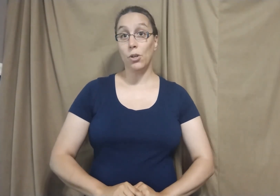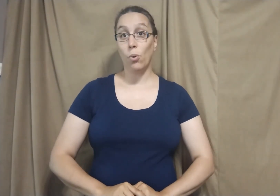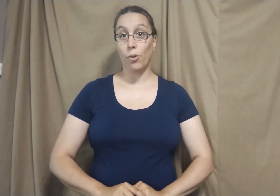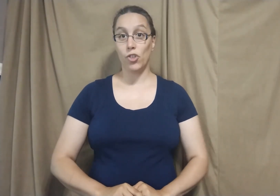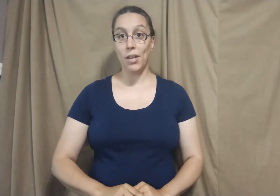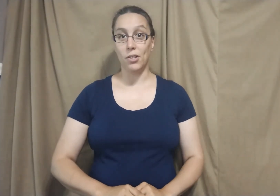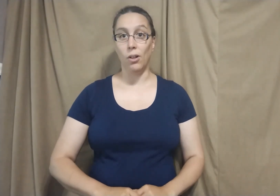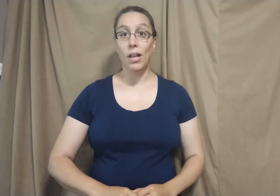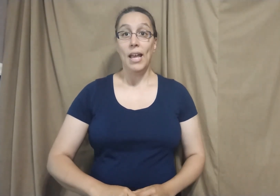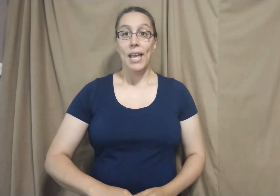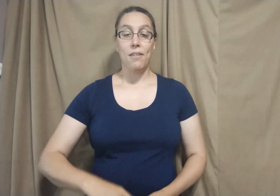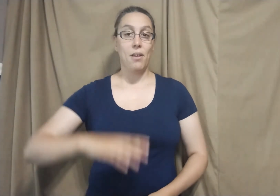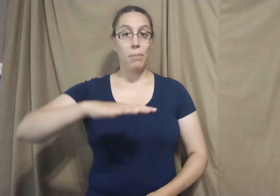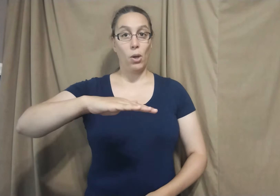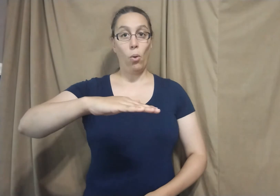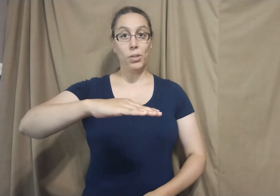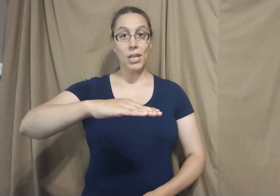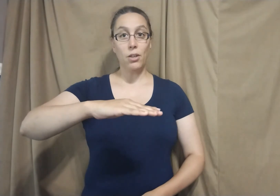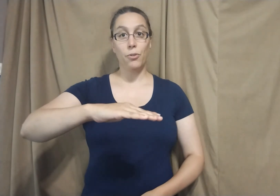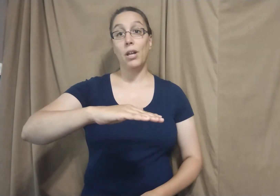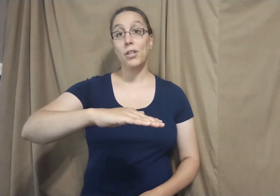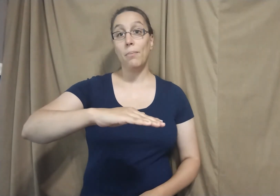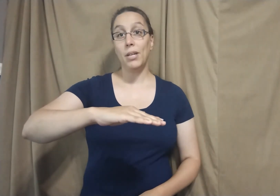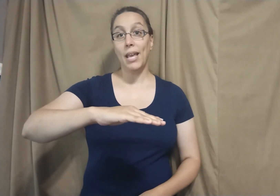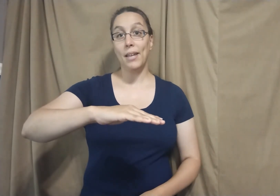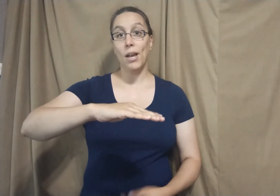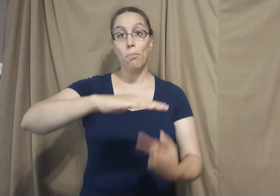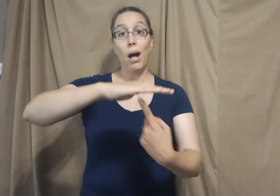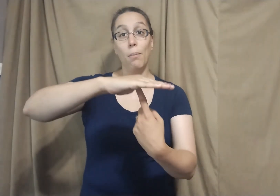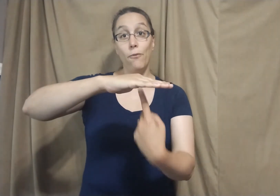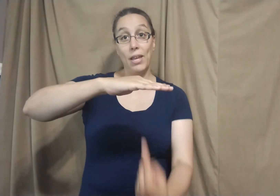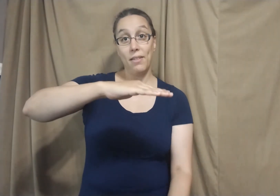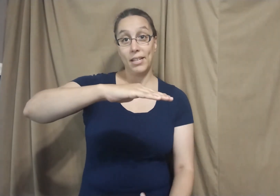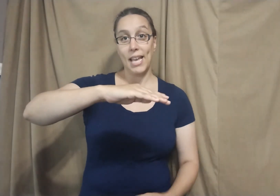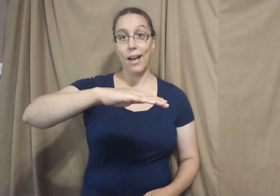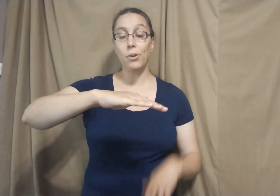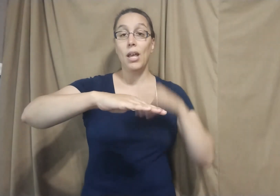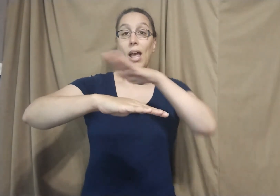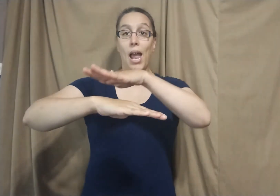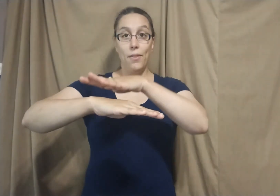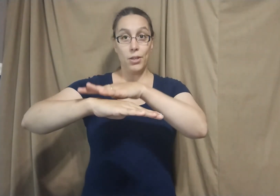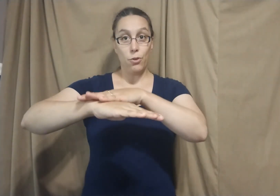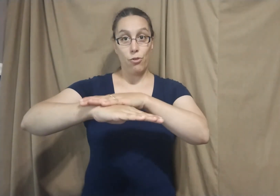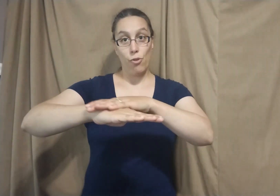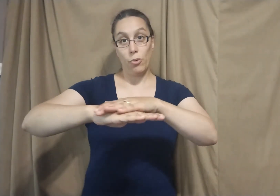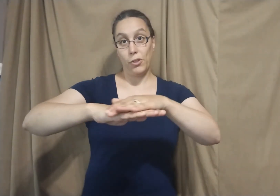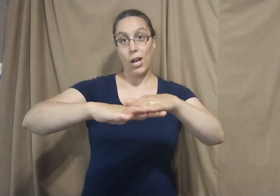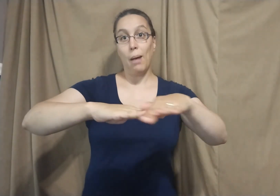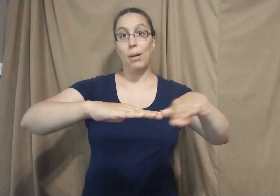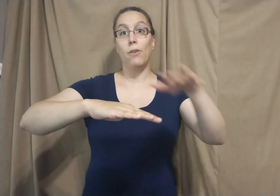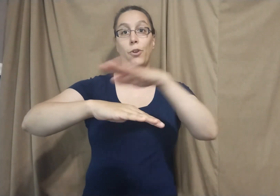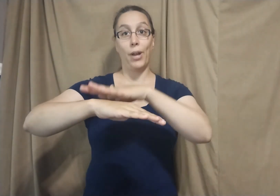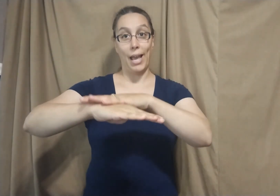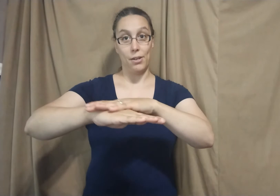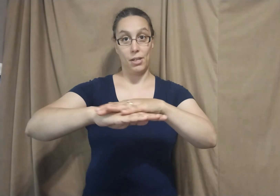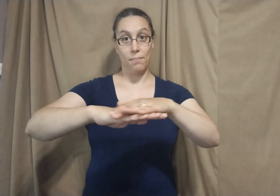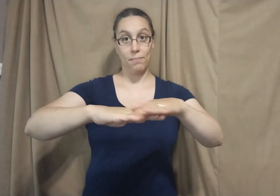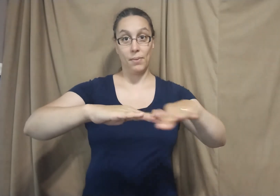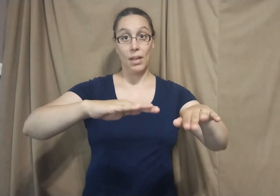or gentle is done by holding your non-dominant hand out, palm facing down, and then you stroke the top of your hand.